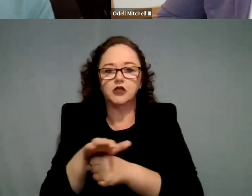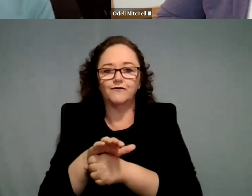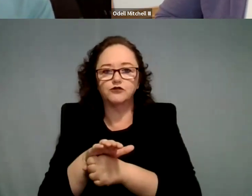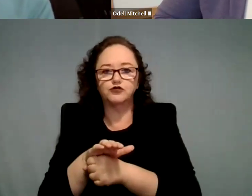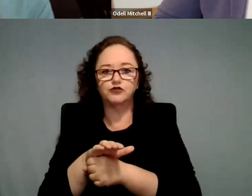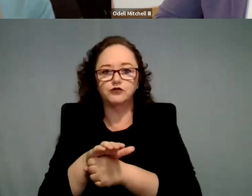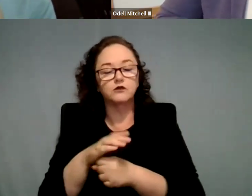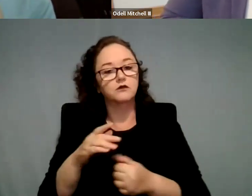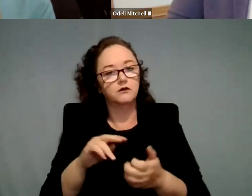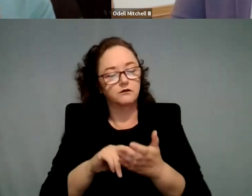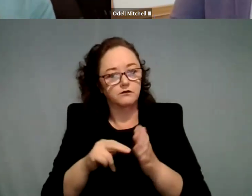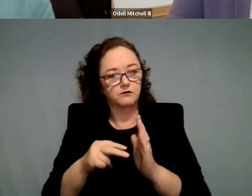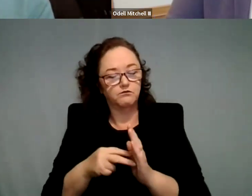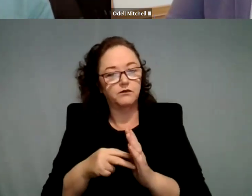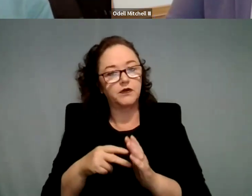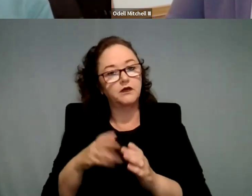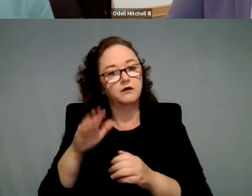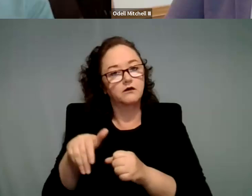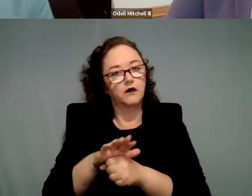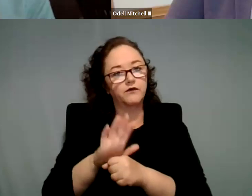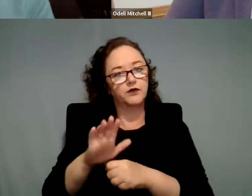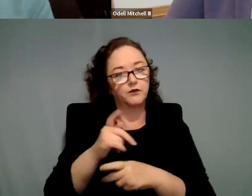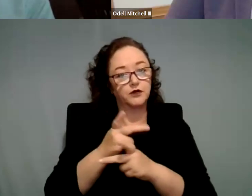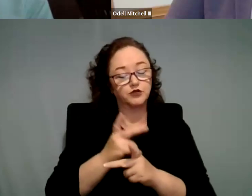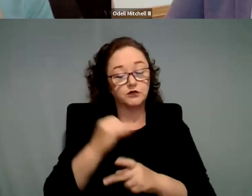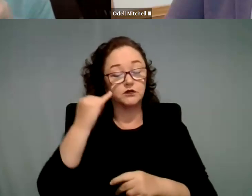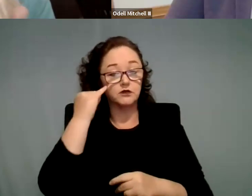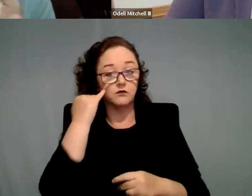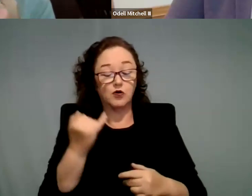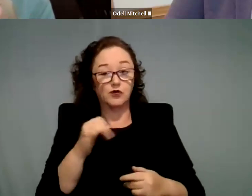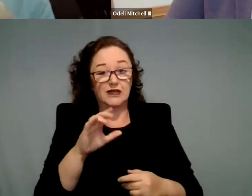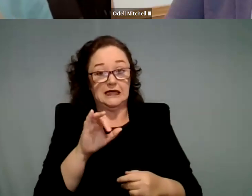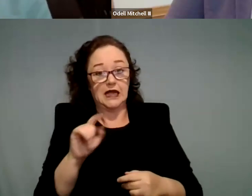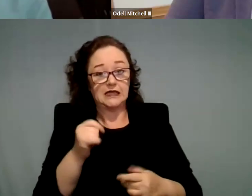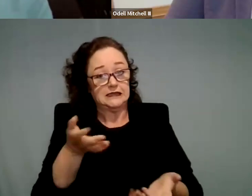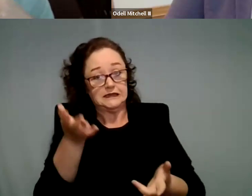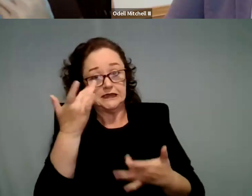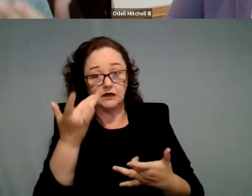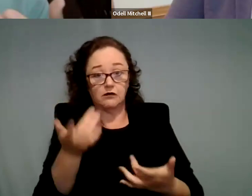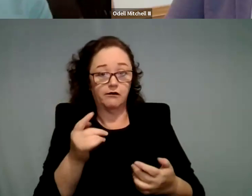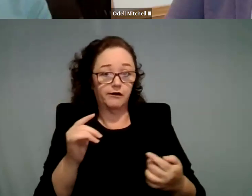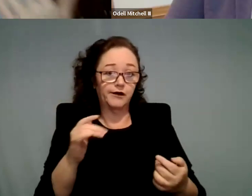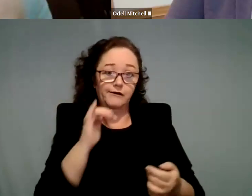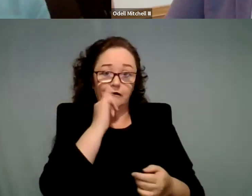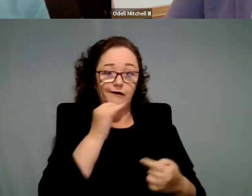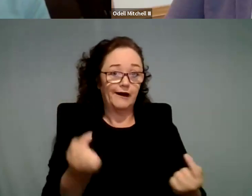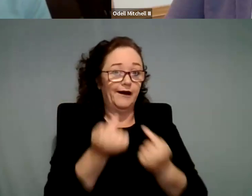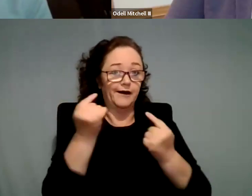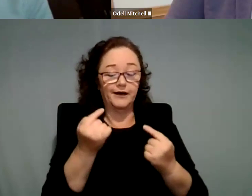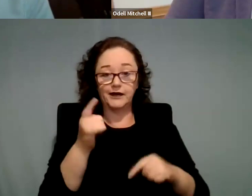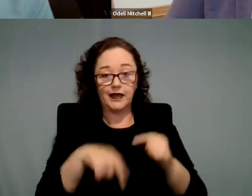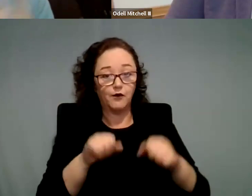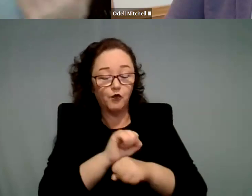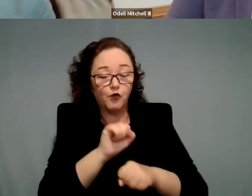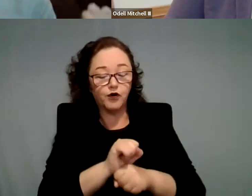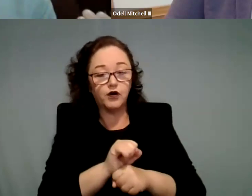covers the production. If a covered cast member can't work, say they're sick or in an accident, it covers your cost of having to